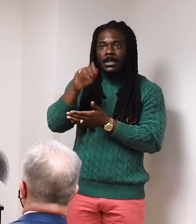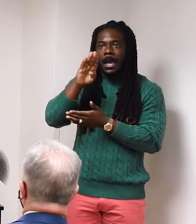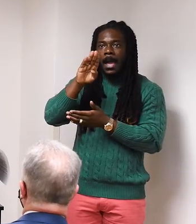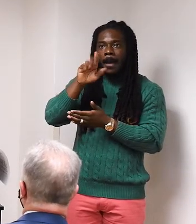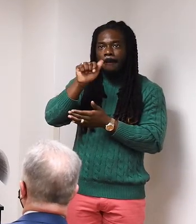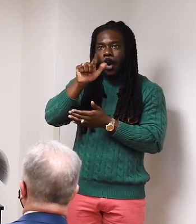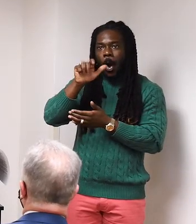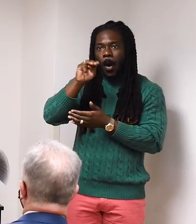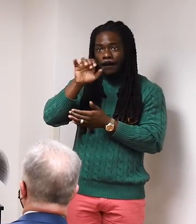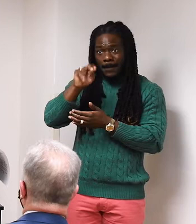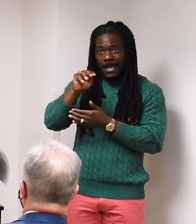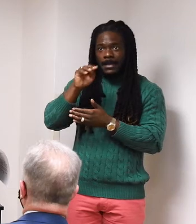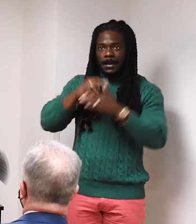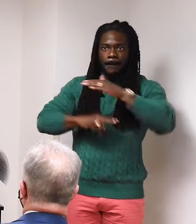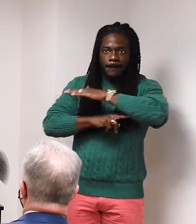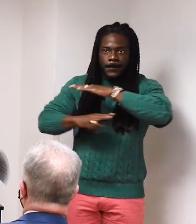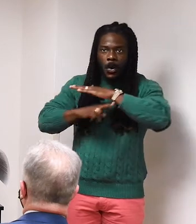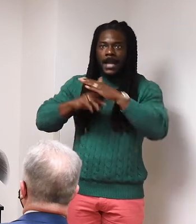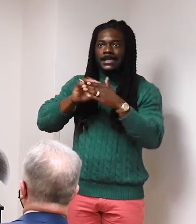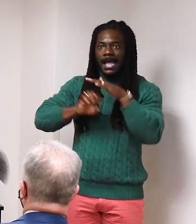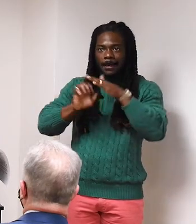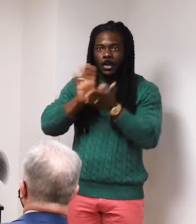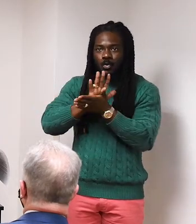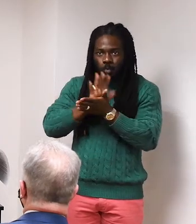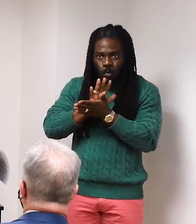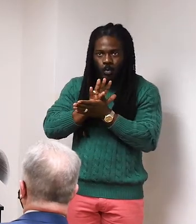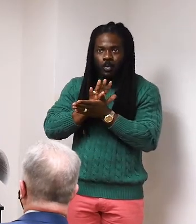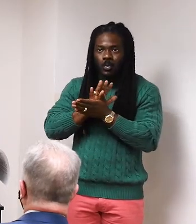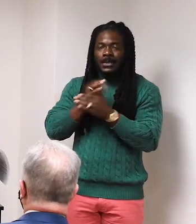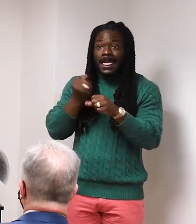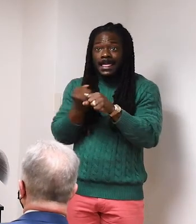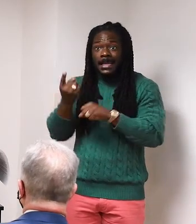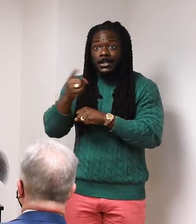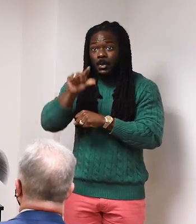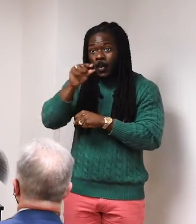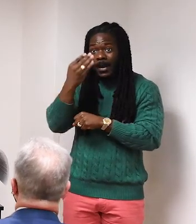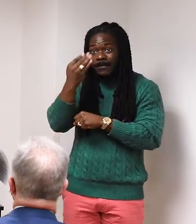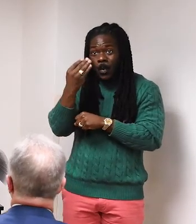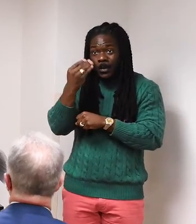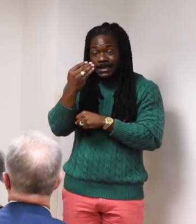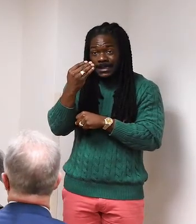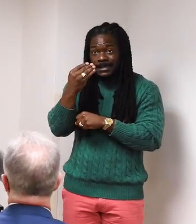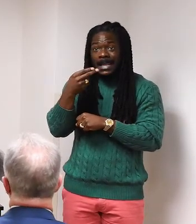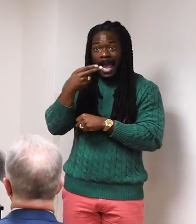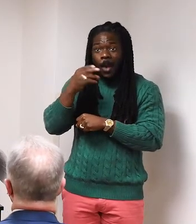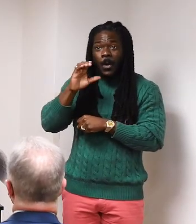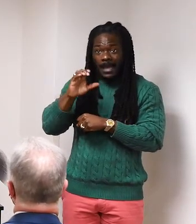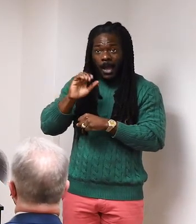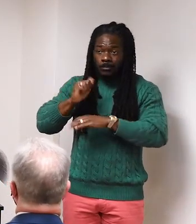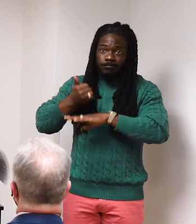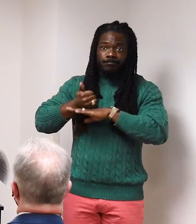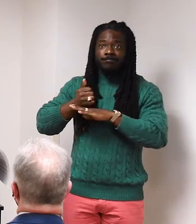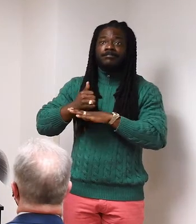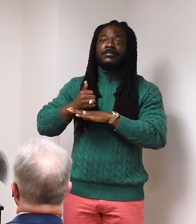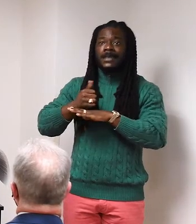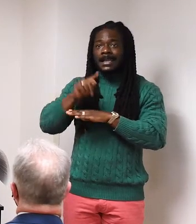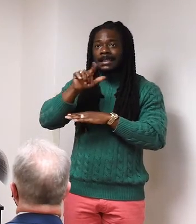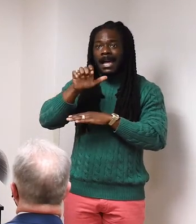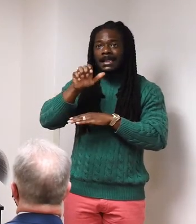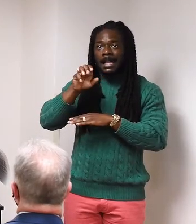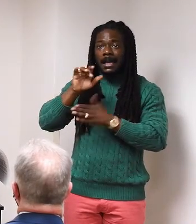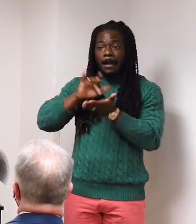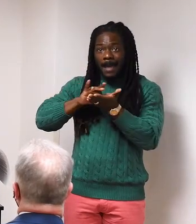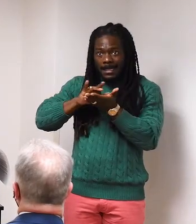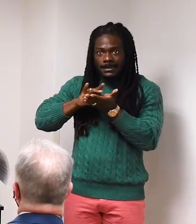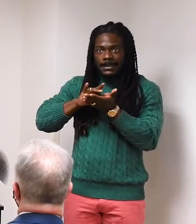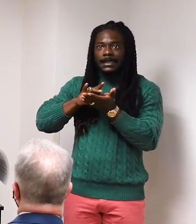School. Not long after, in 2014, the county launched the first school-based telemedicine program